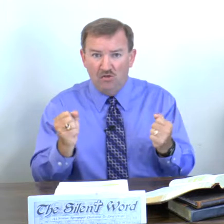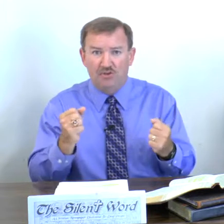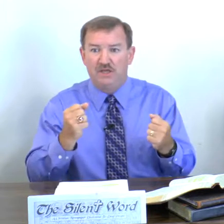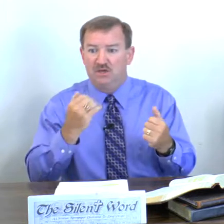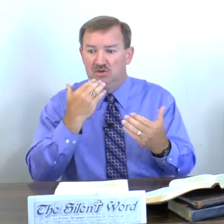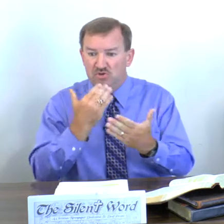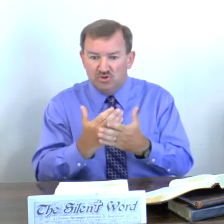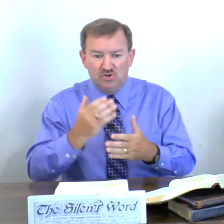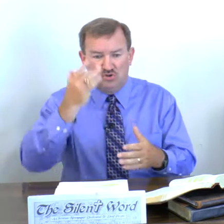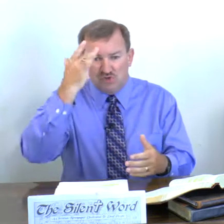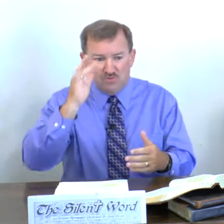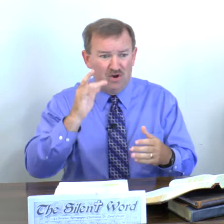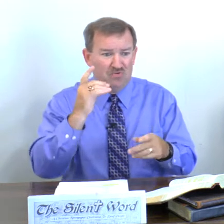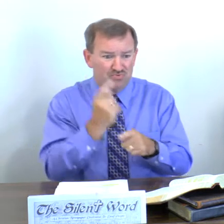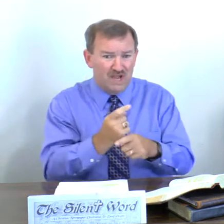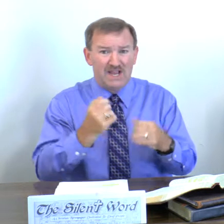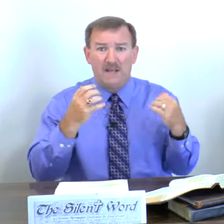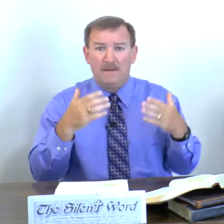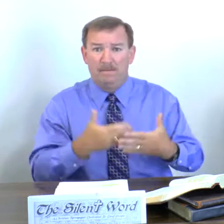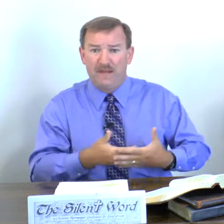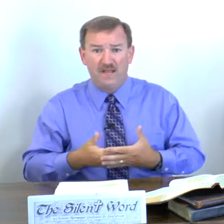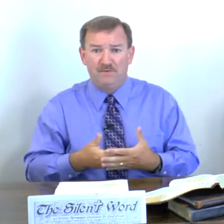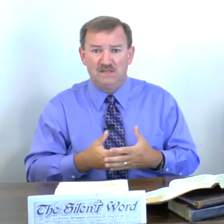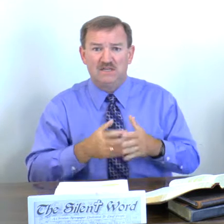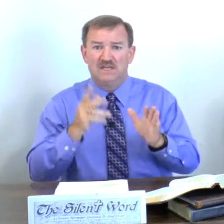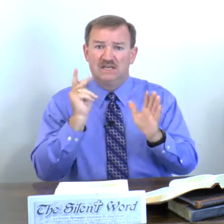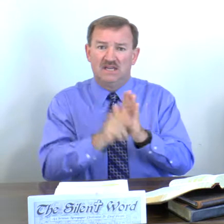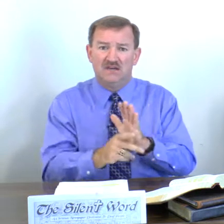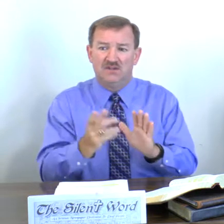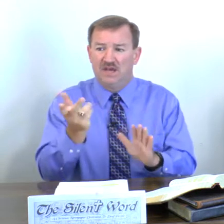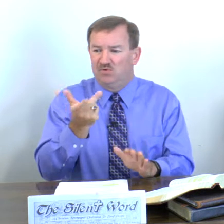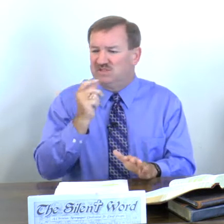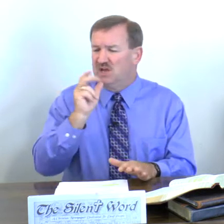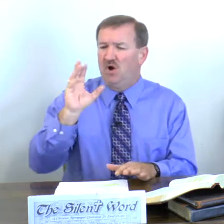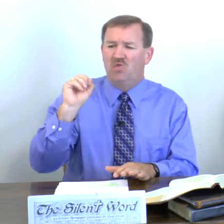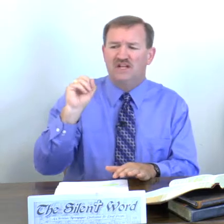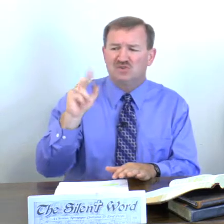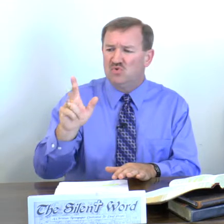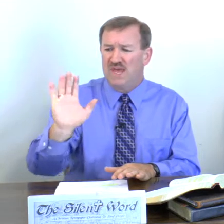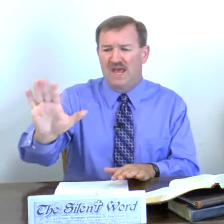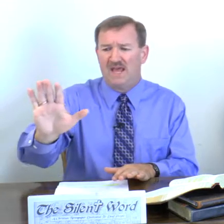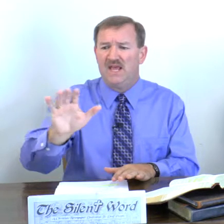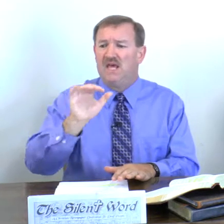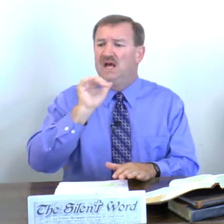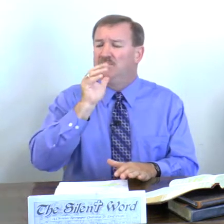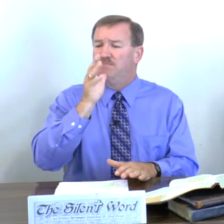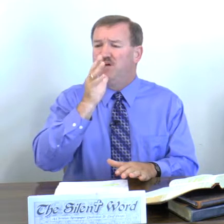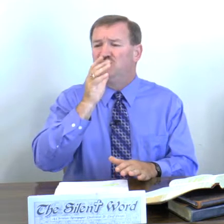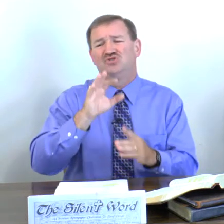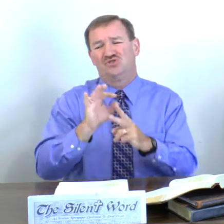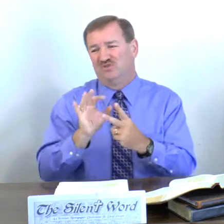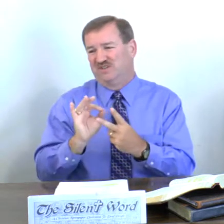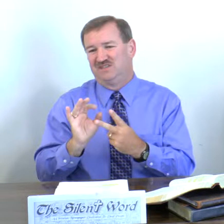Healthy, good, smart, right babies killed. And we say, oh, that's okay. Mother's choice.